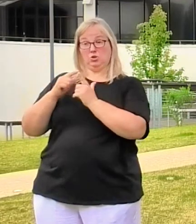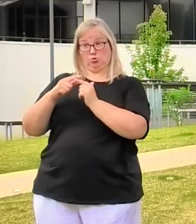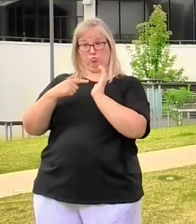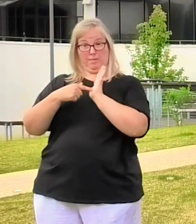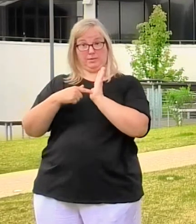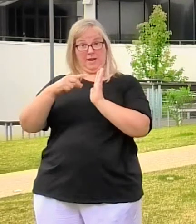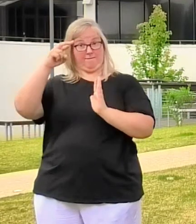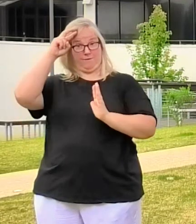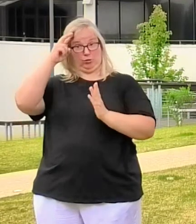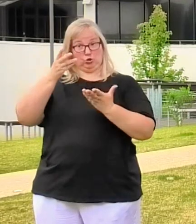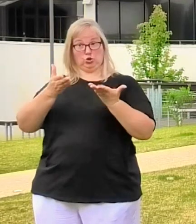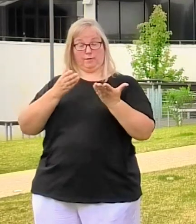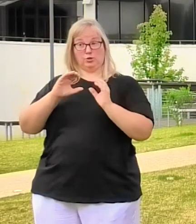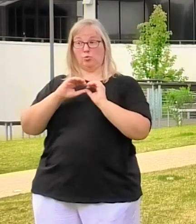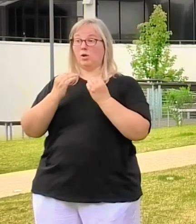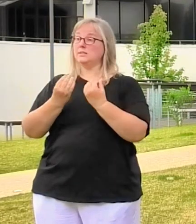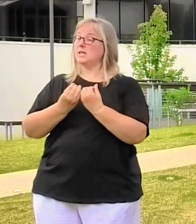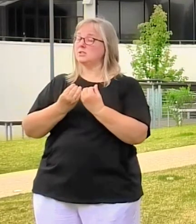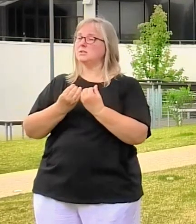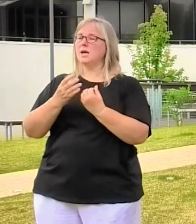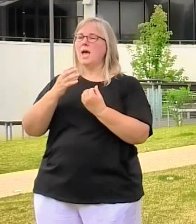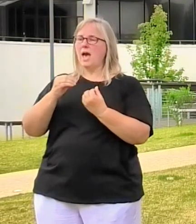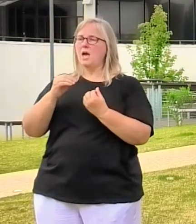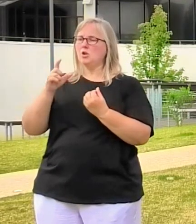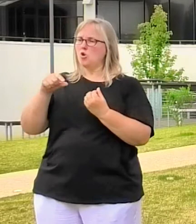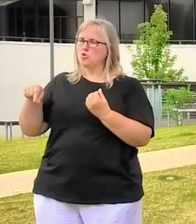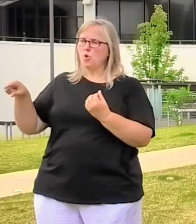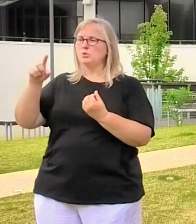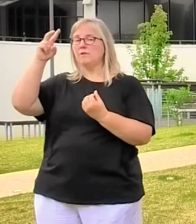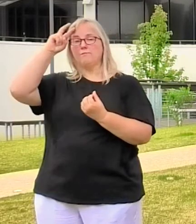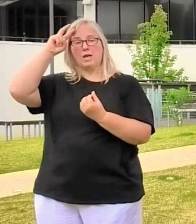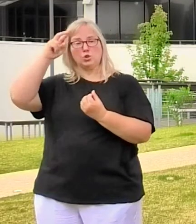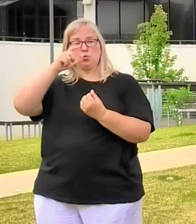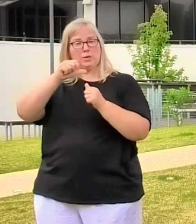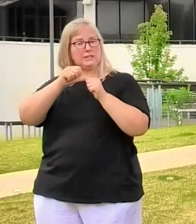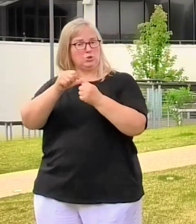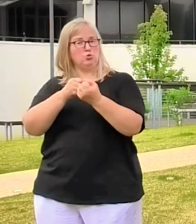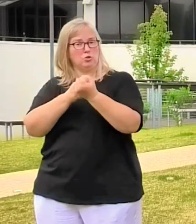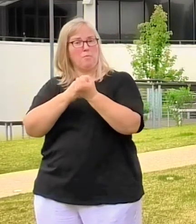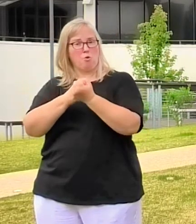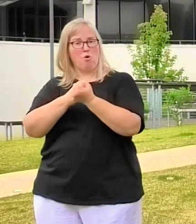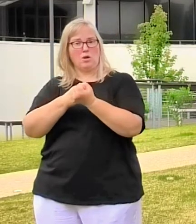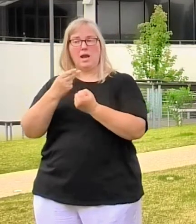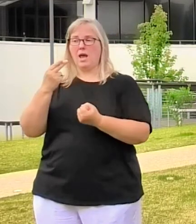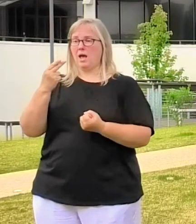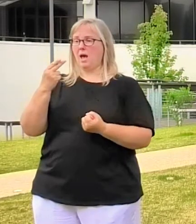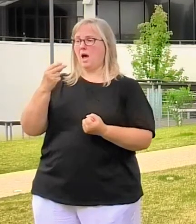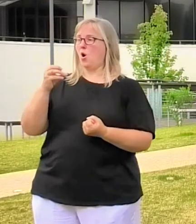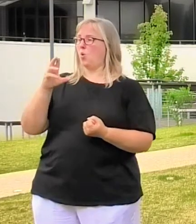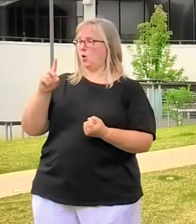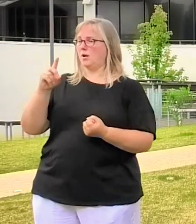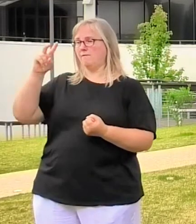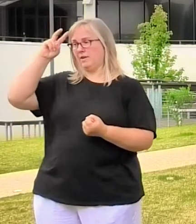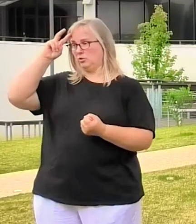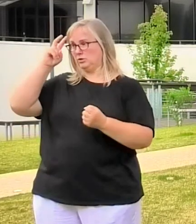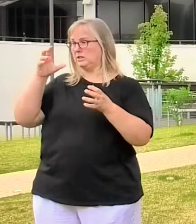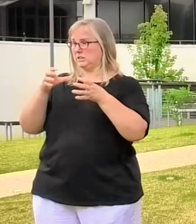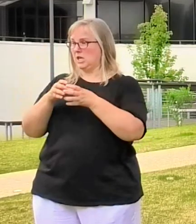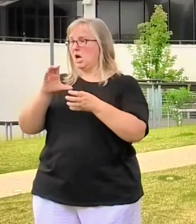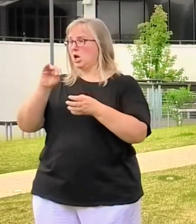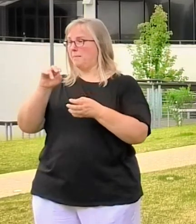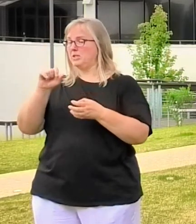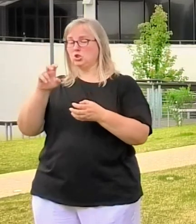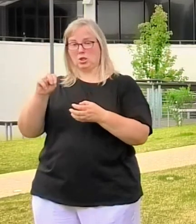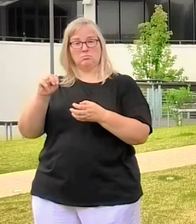veteran service organizations and those vets who continue to support the Howard Veterans Commission, but